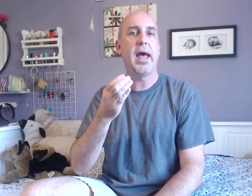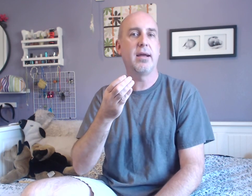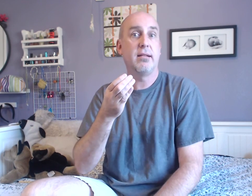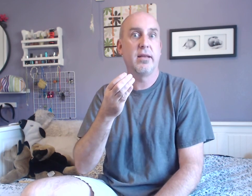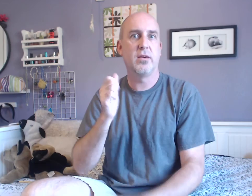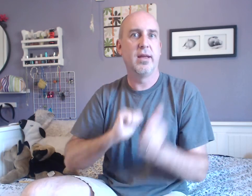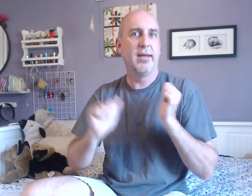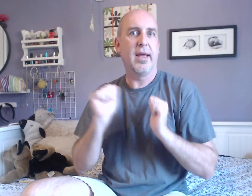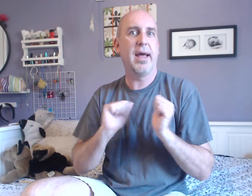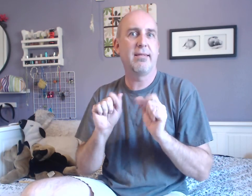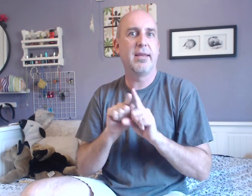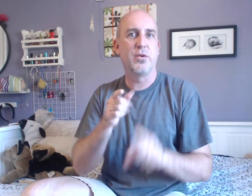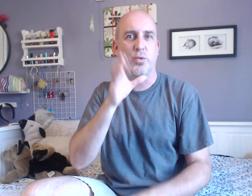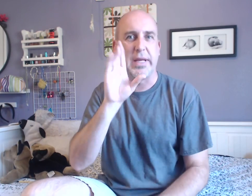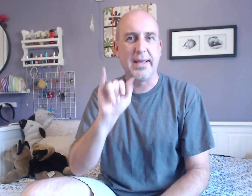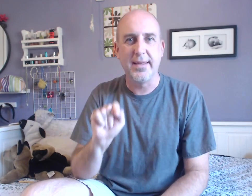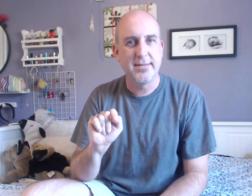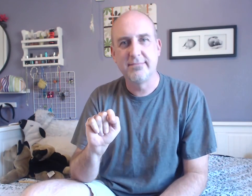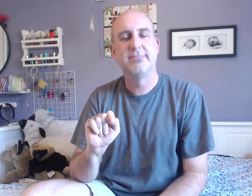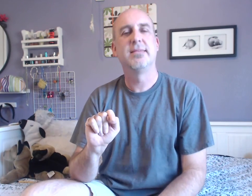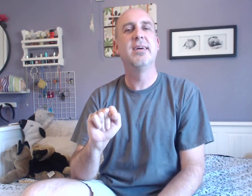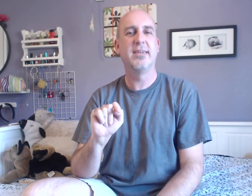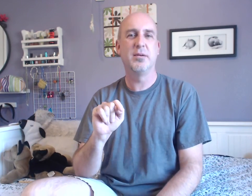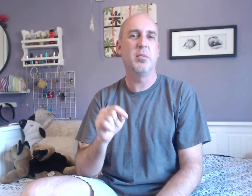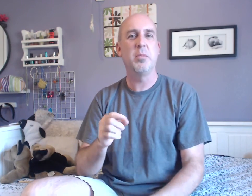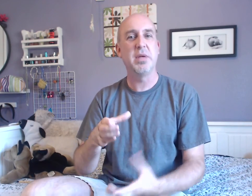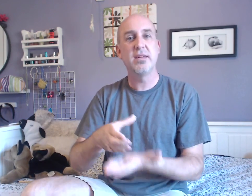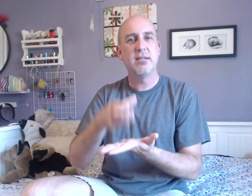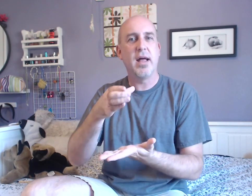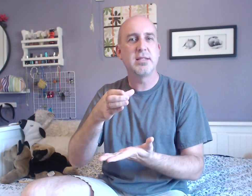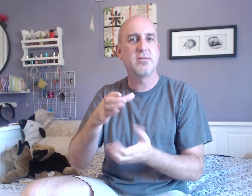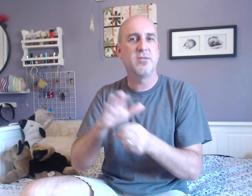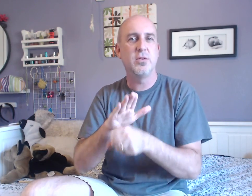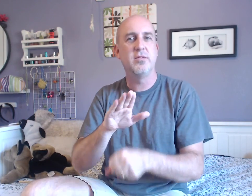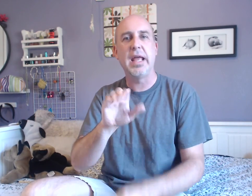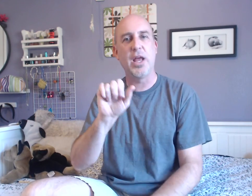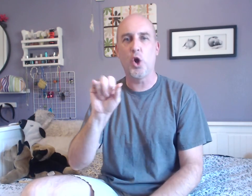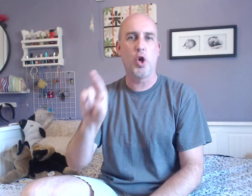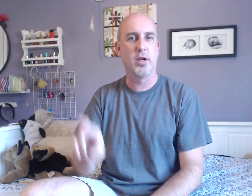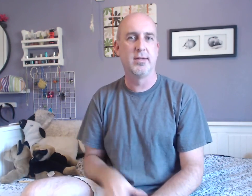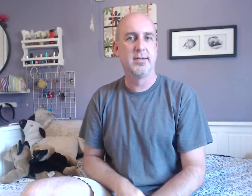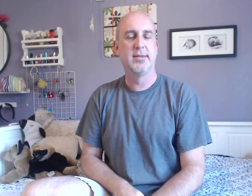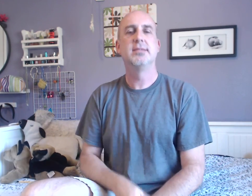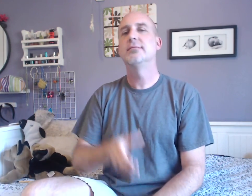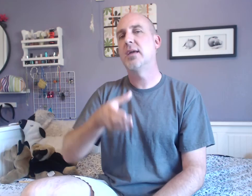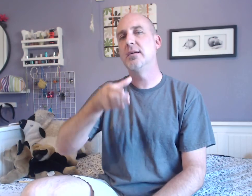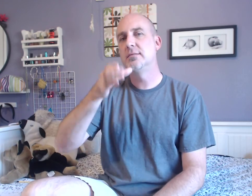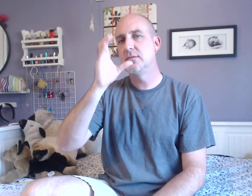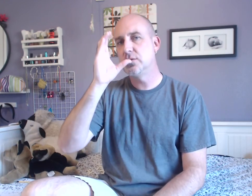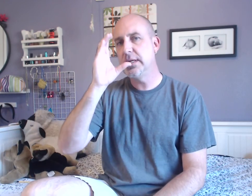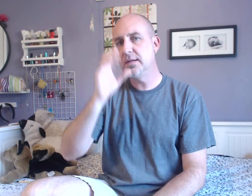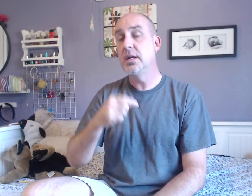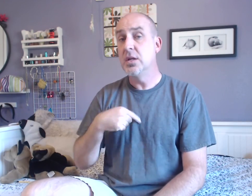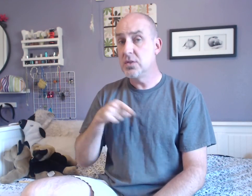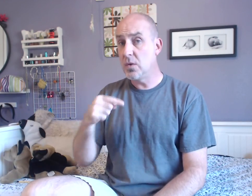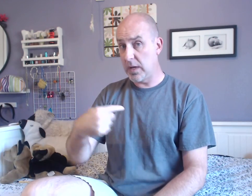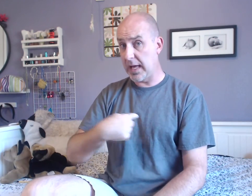act like you're drinking it. A big glass full of air. Okay, drink. So